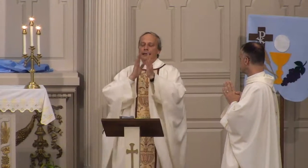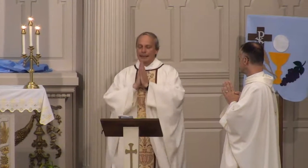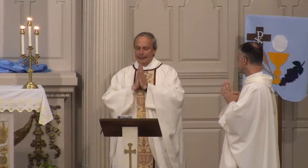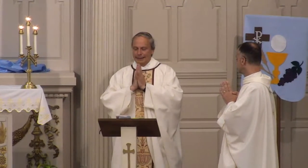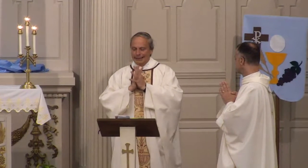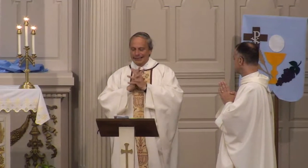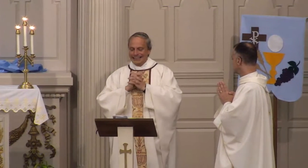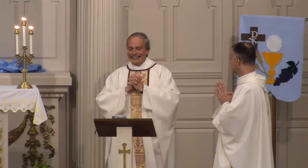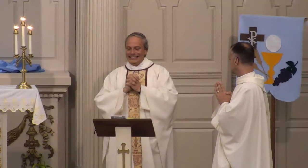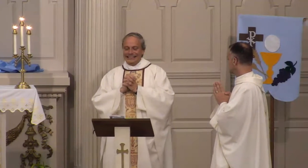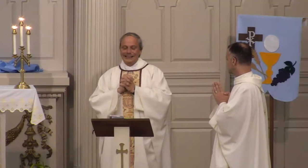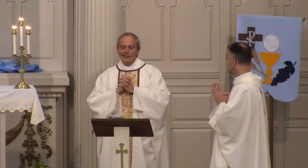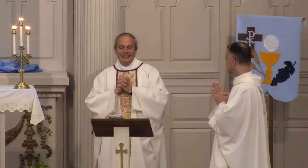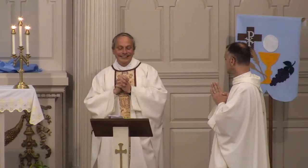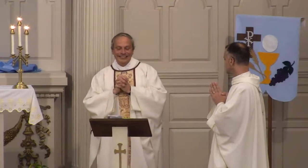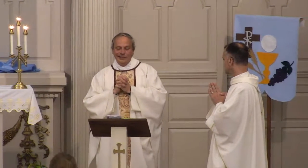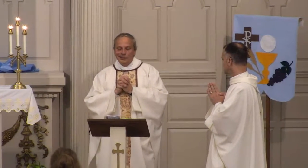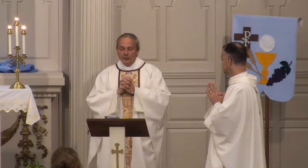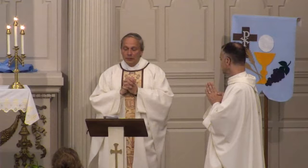Let us pray.